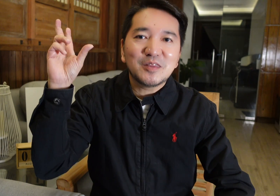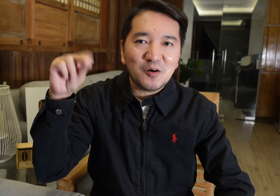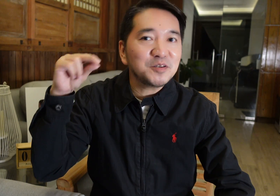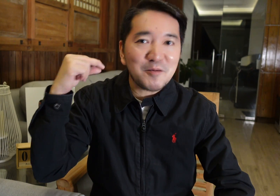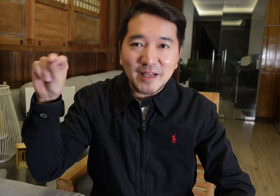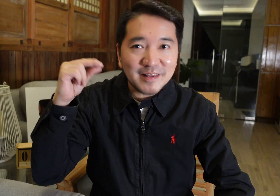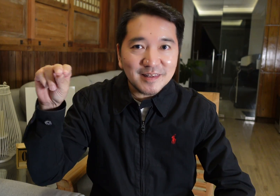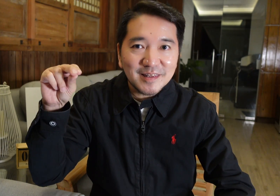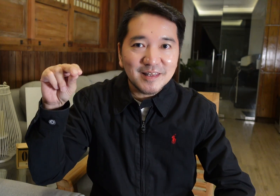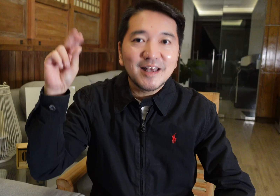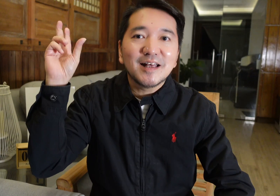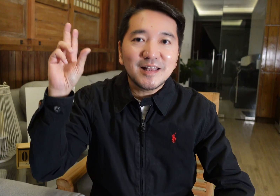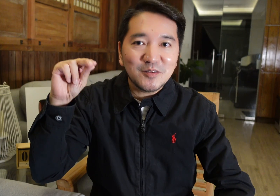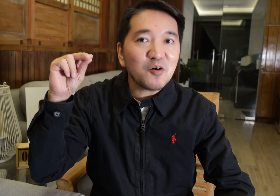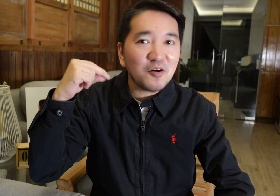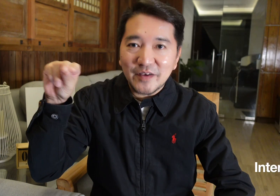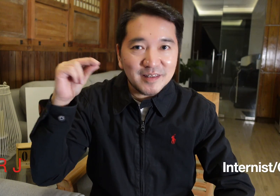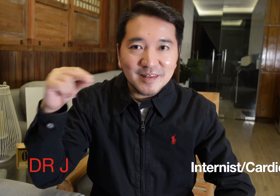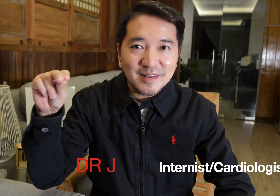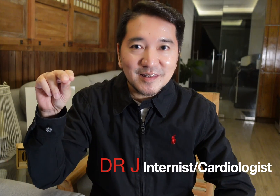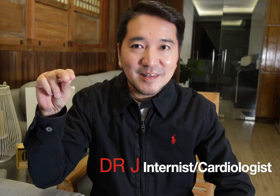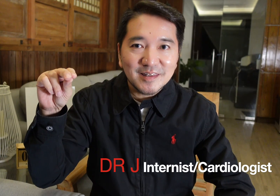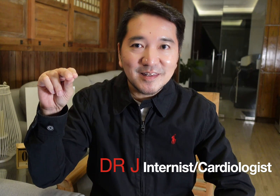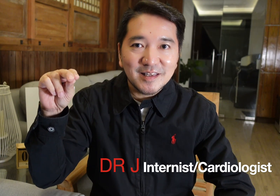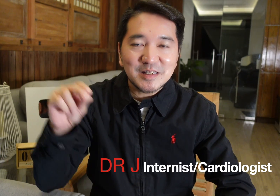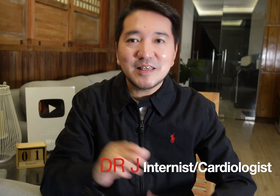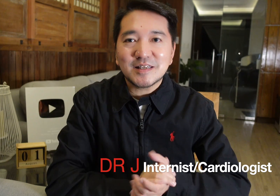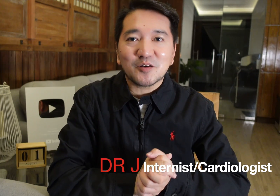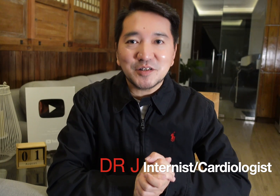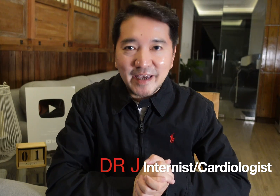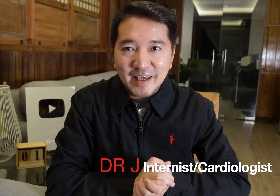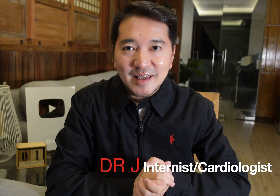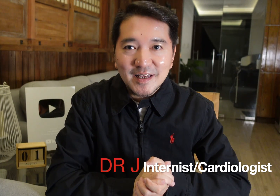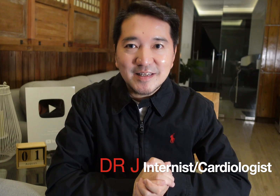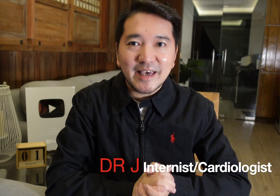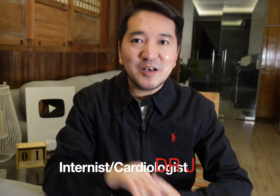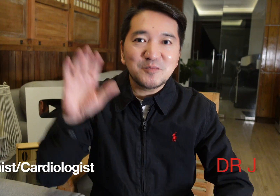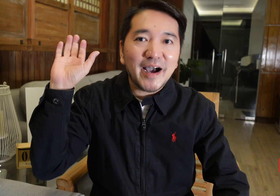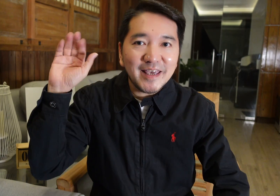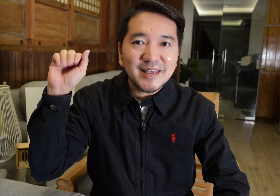no droplet, no COVID. This is Dr. J saying goodbye.